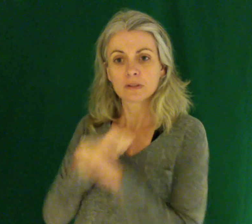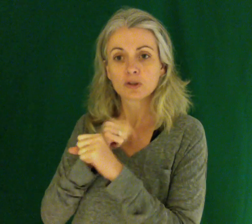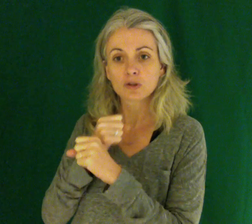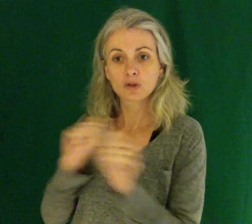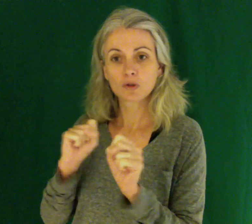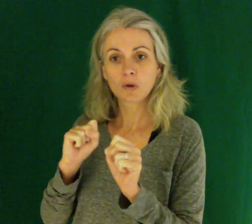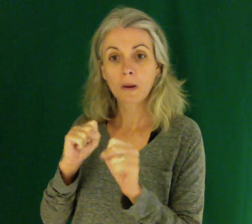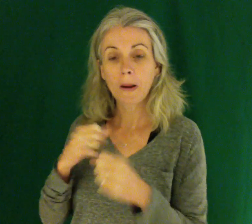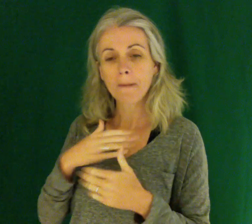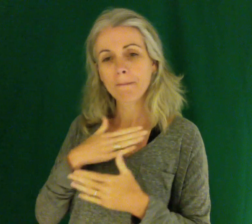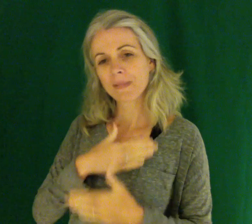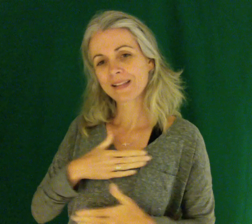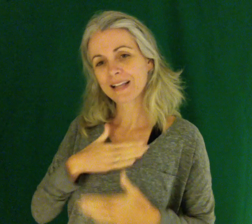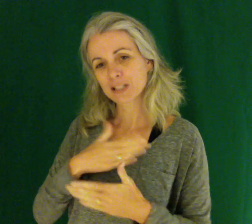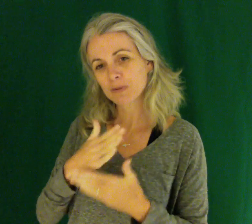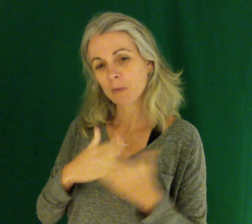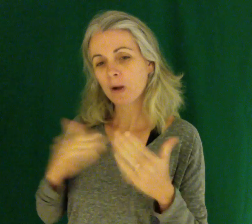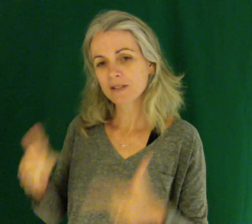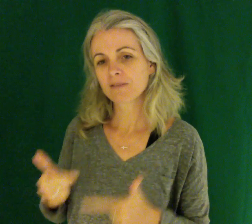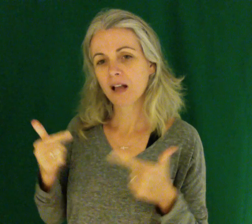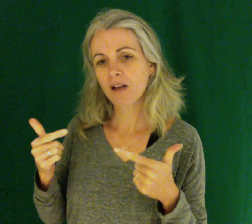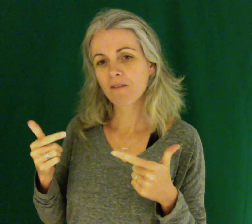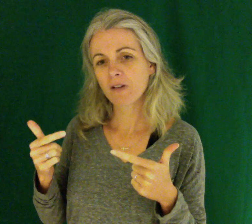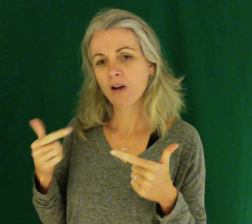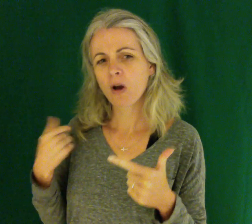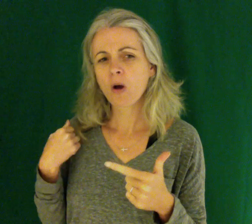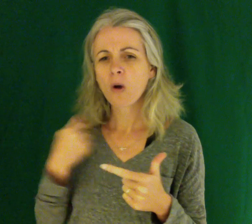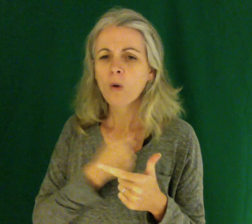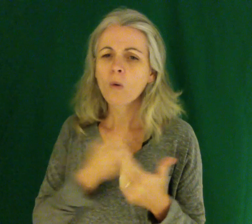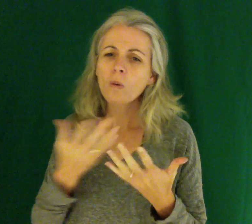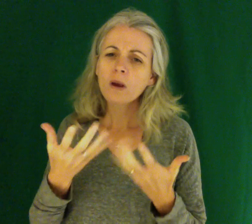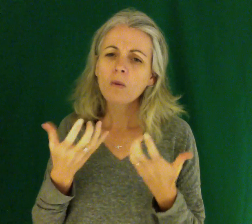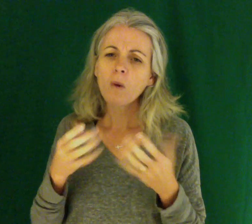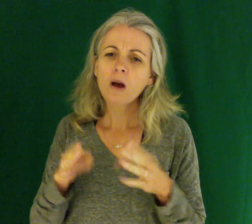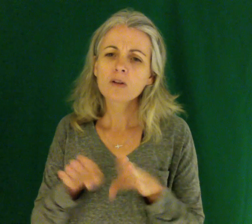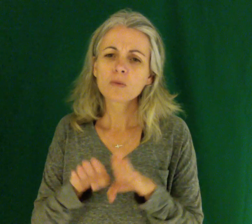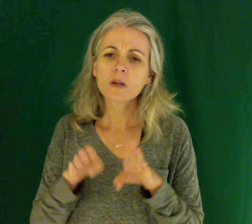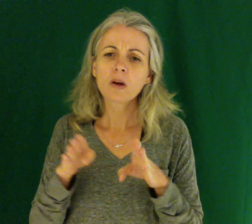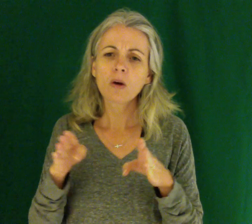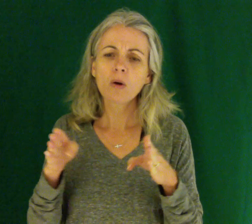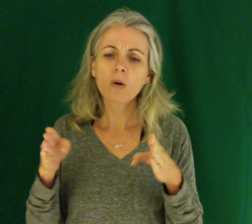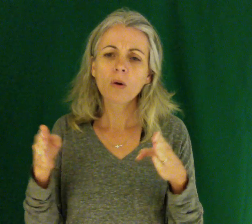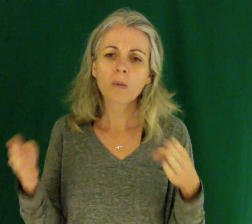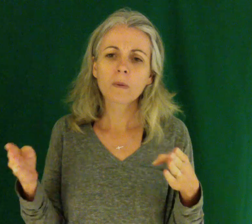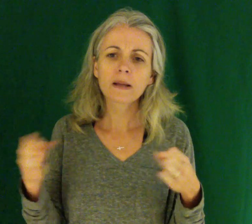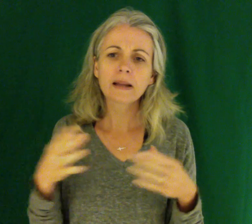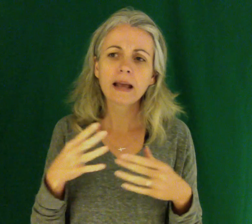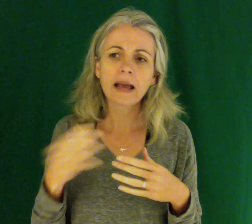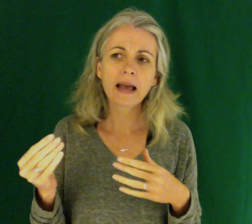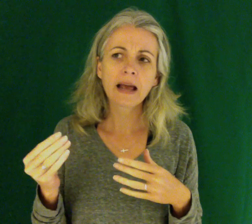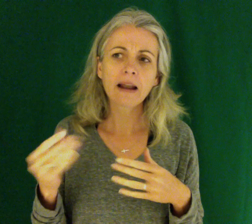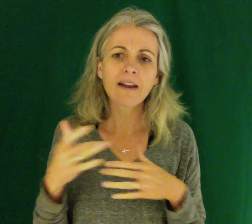pleasurable parts of life. We want to be open and available for